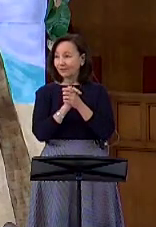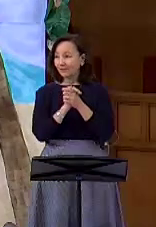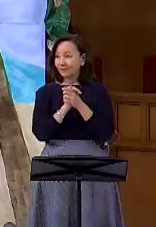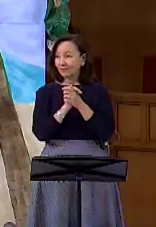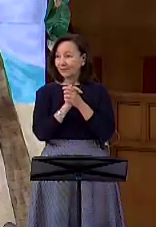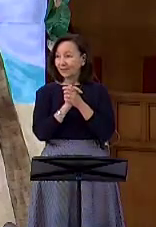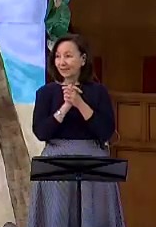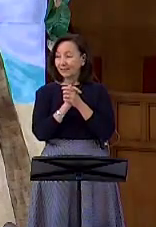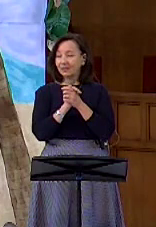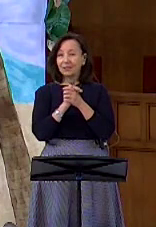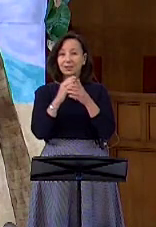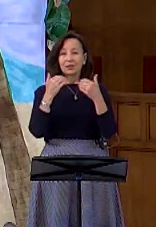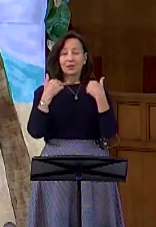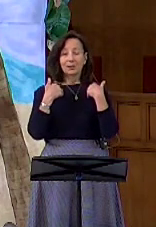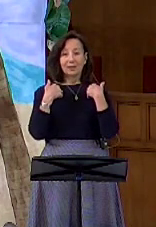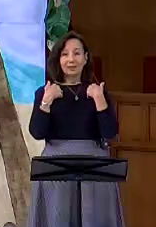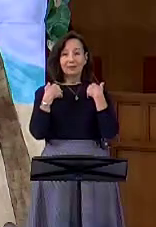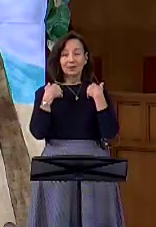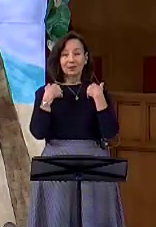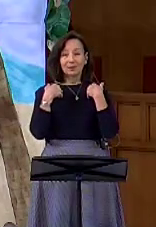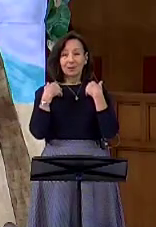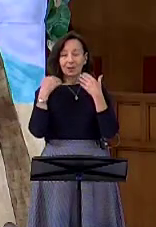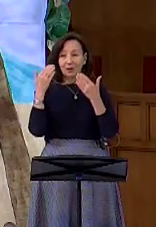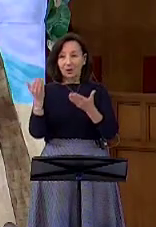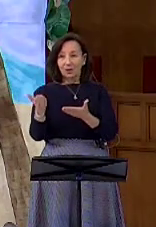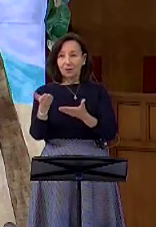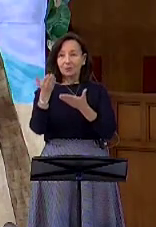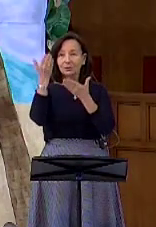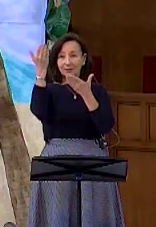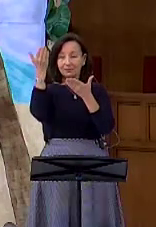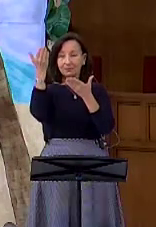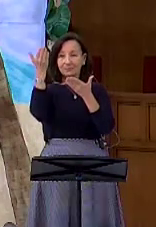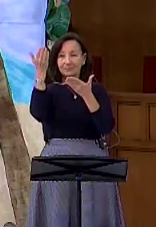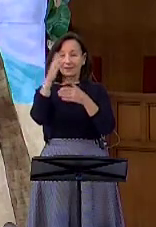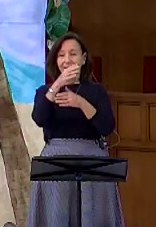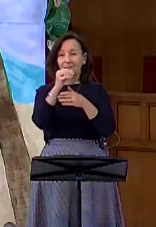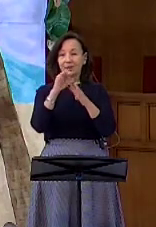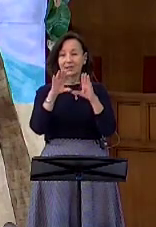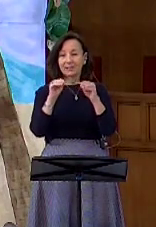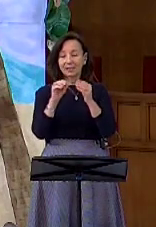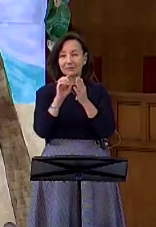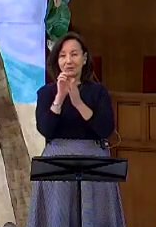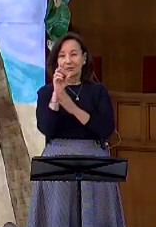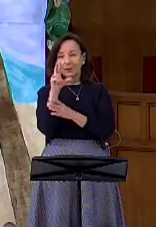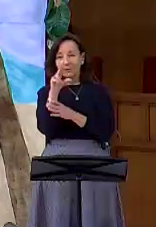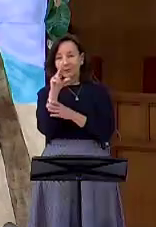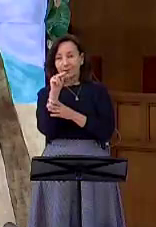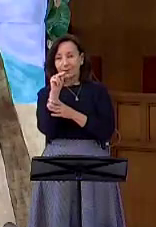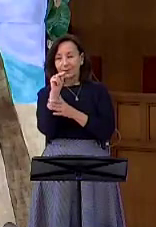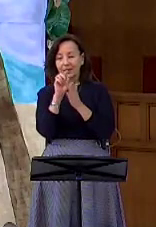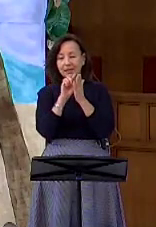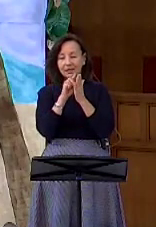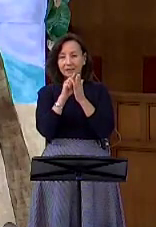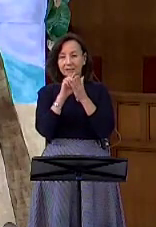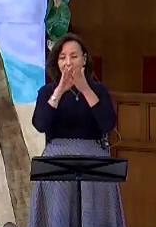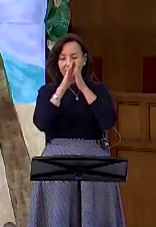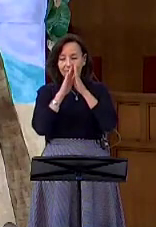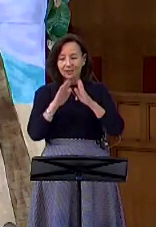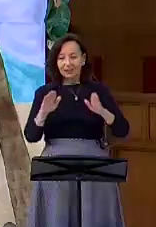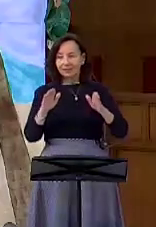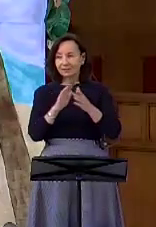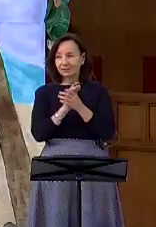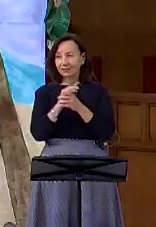is have you virtually hold up this list, and we're going to take about 30 seconds of silence just